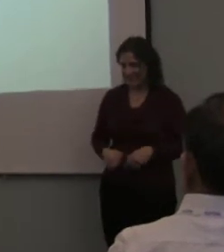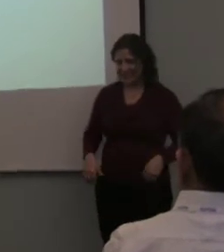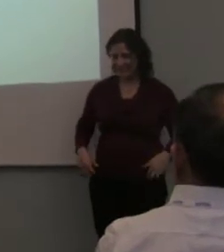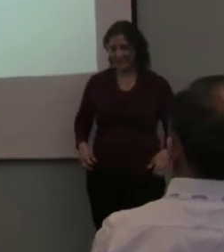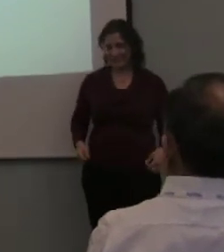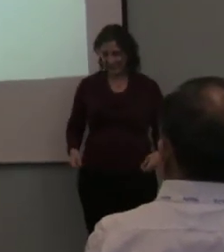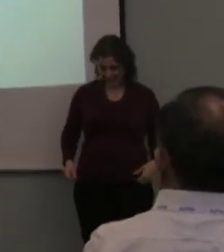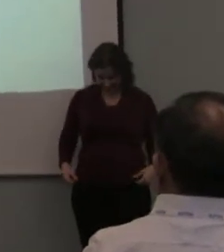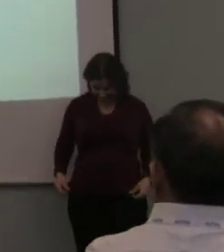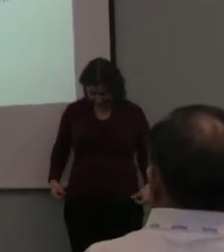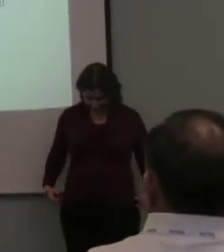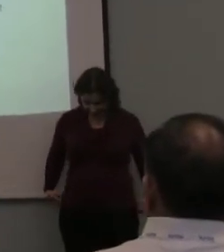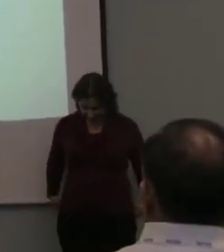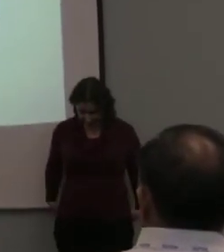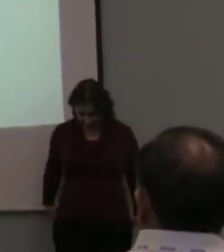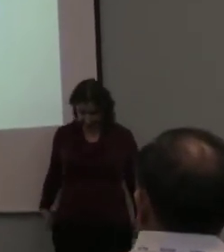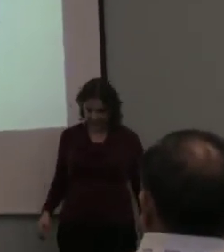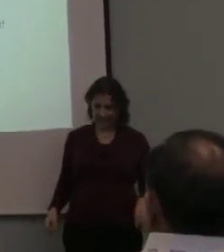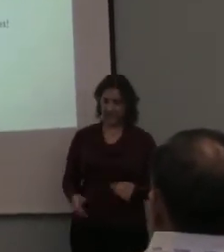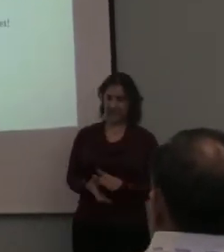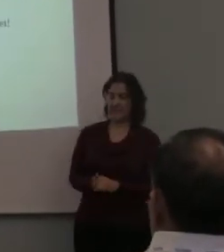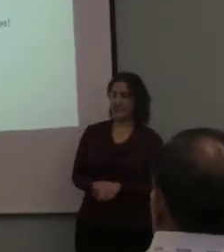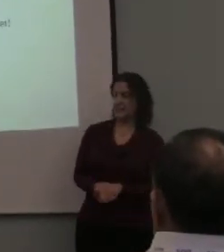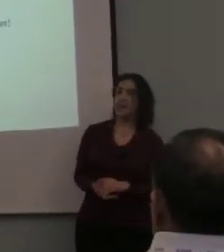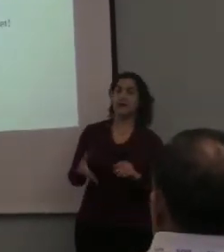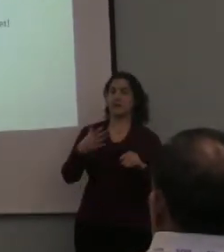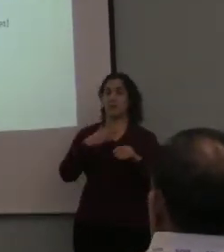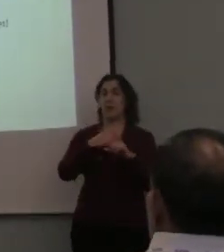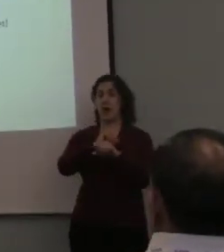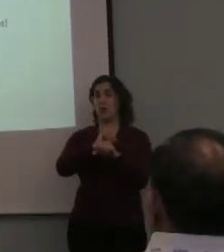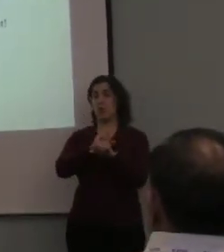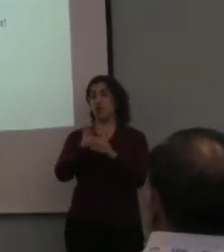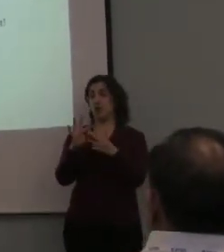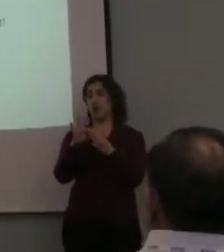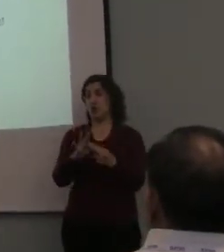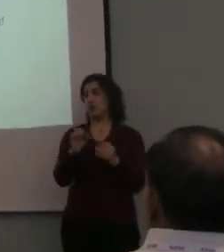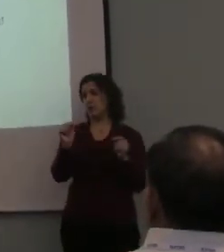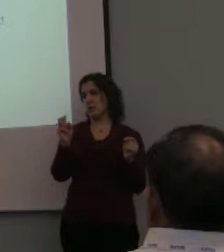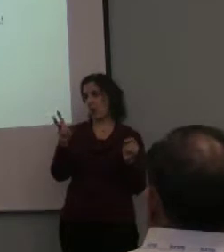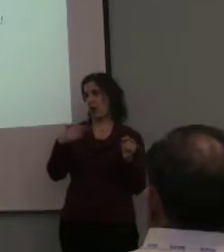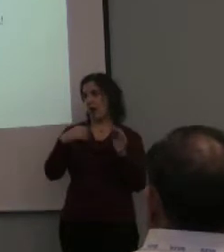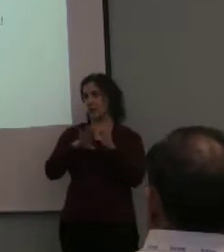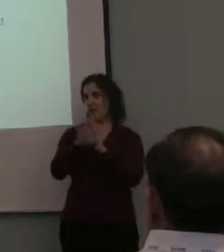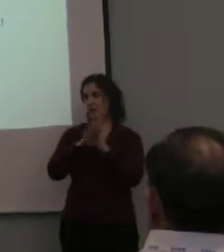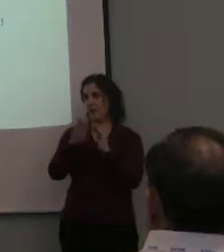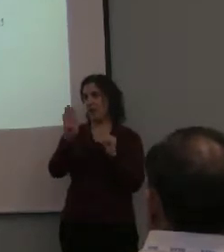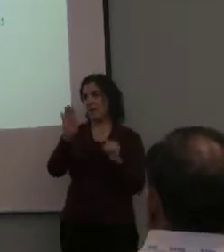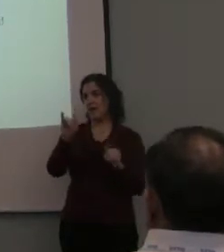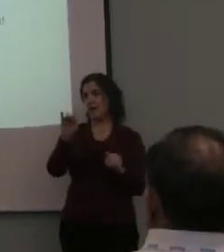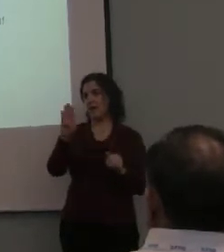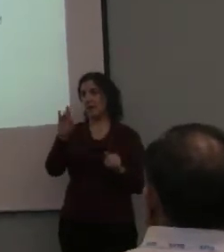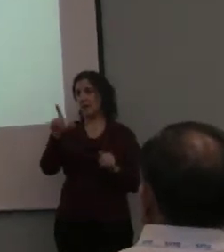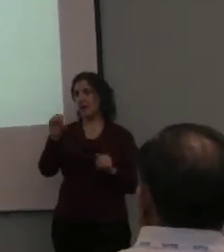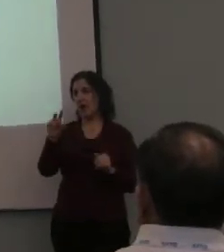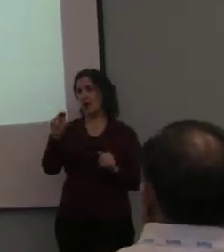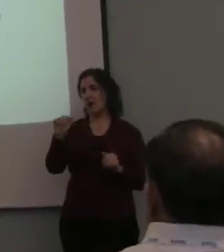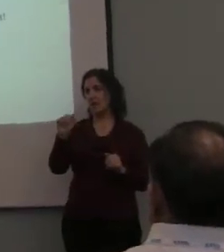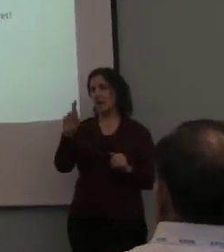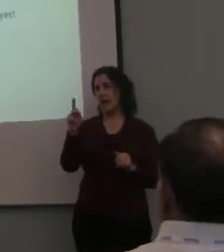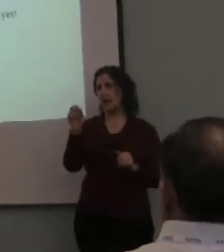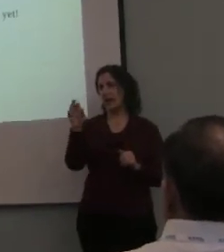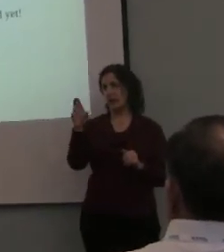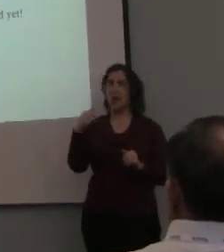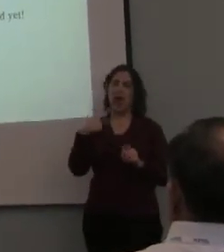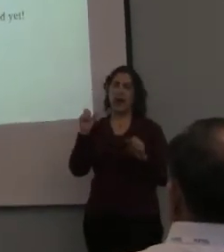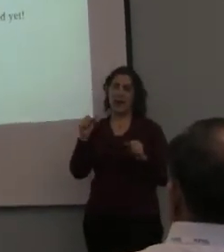let's go back to what I've been doing with the software I developed, Biblionarrator. And I can talk about